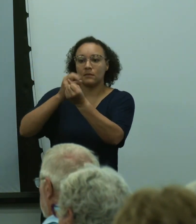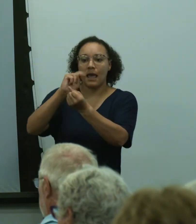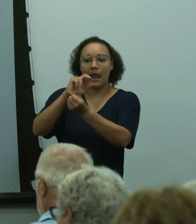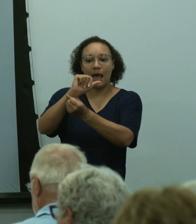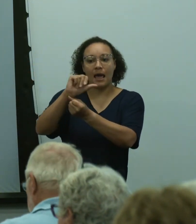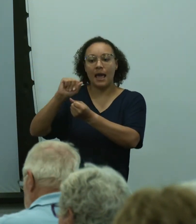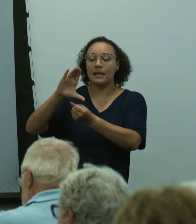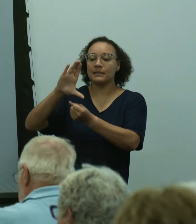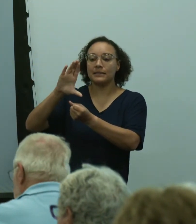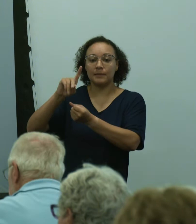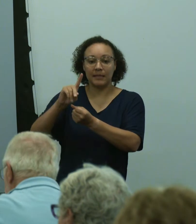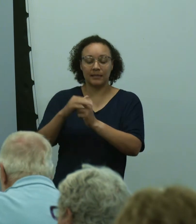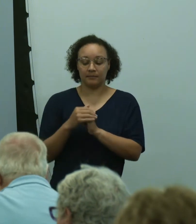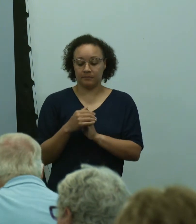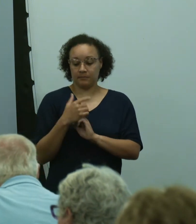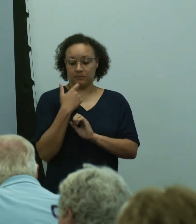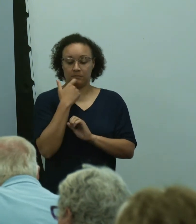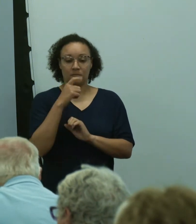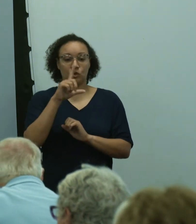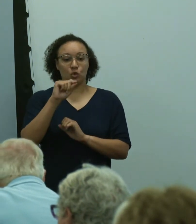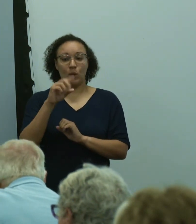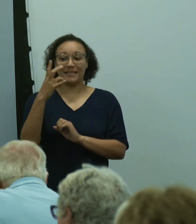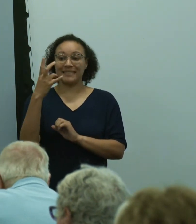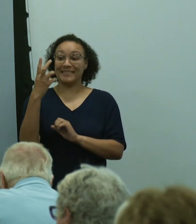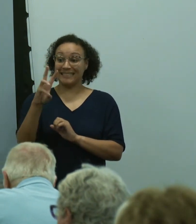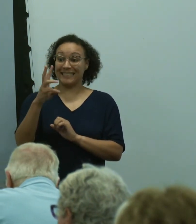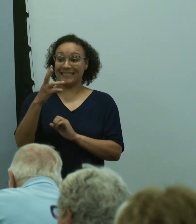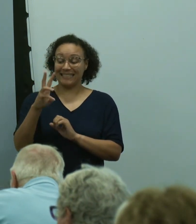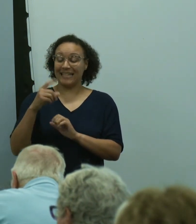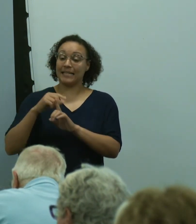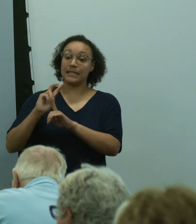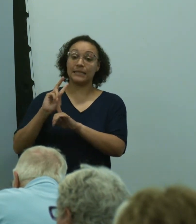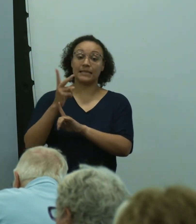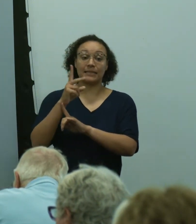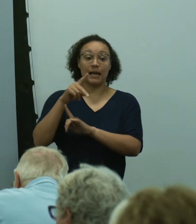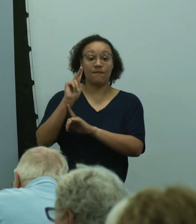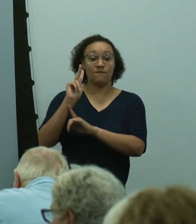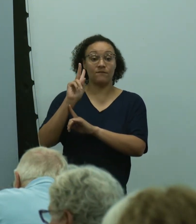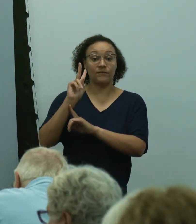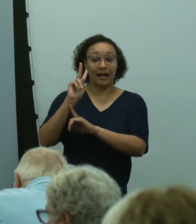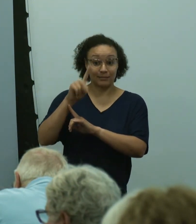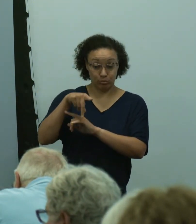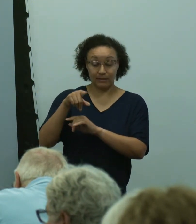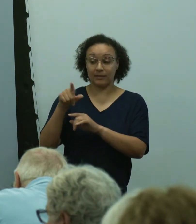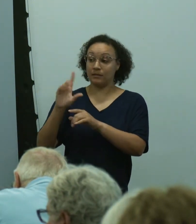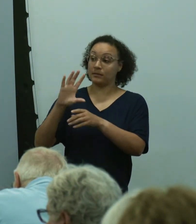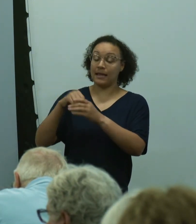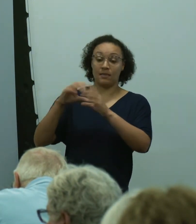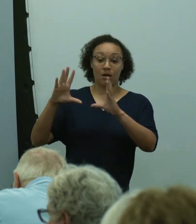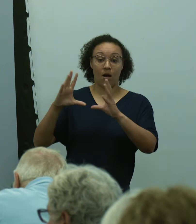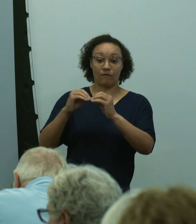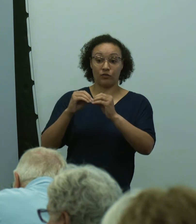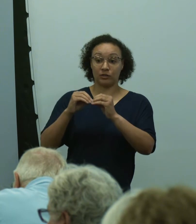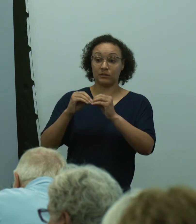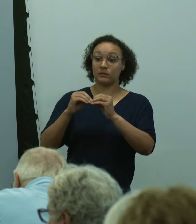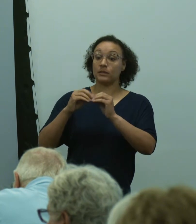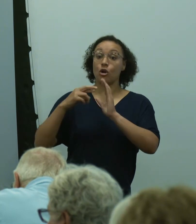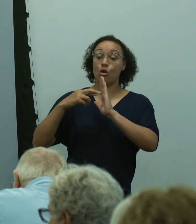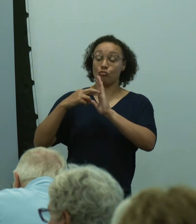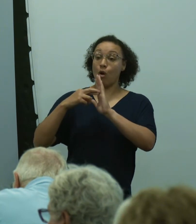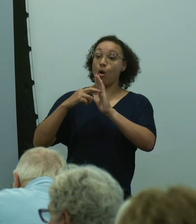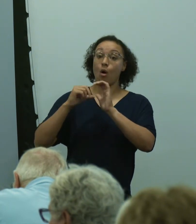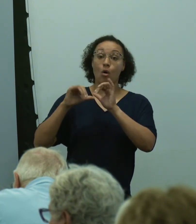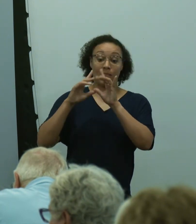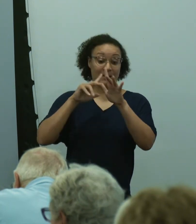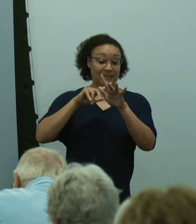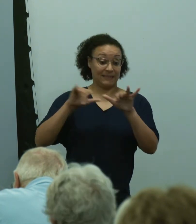In 2016, Roberts was elected second vice president of the conference and served in this role while simultaneously